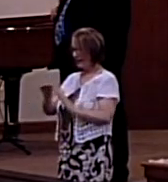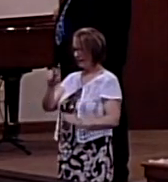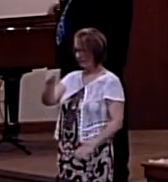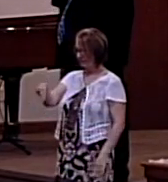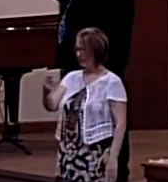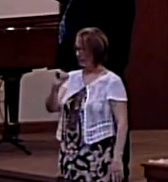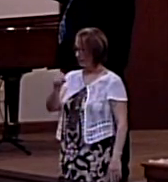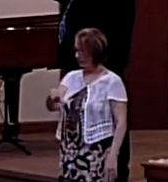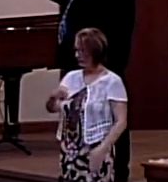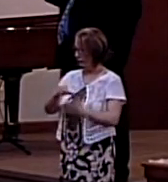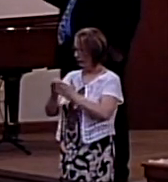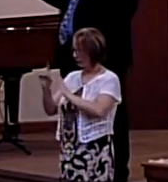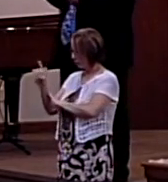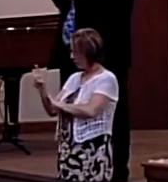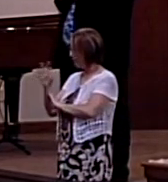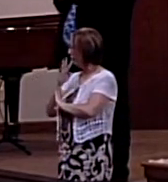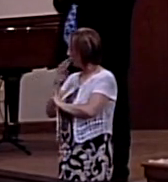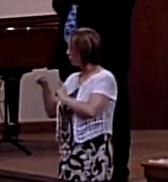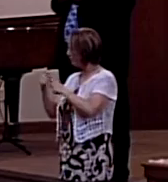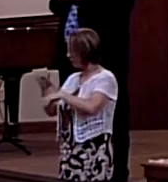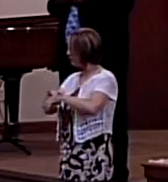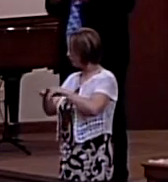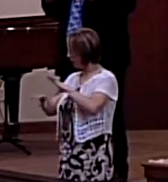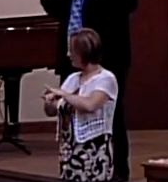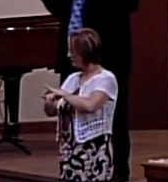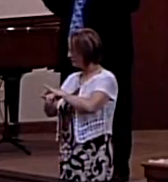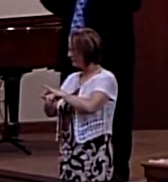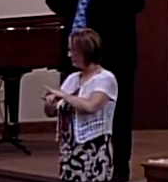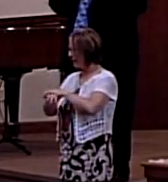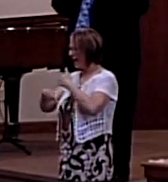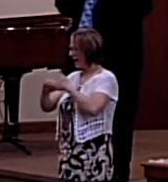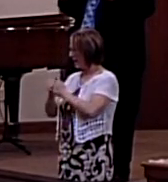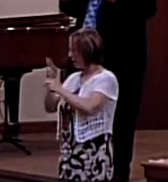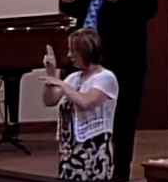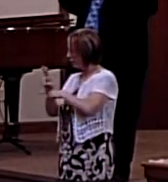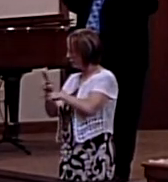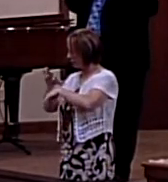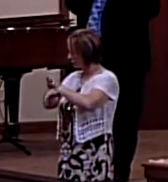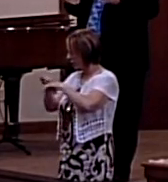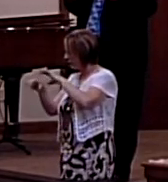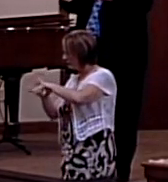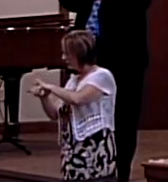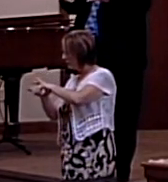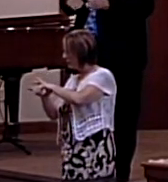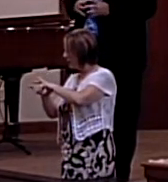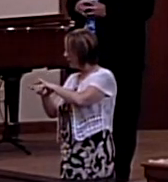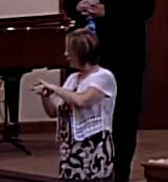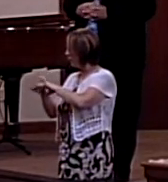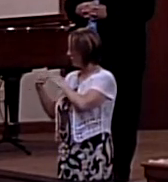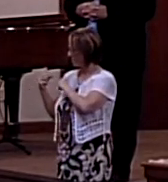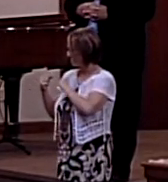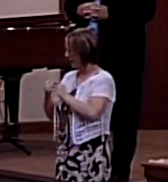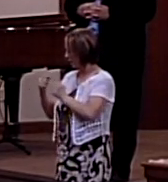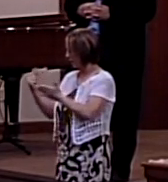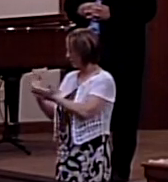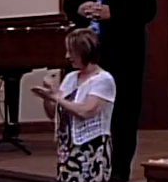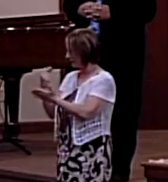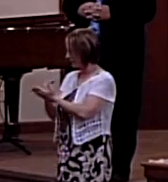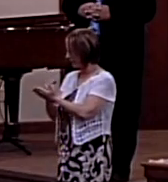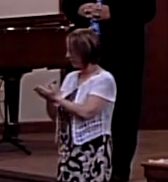verse 11. He talked about the chains that was on him there and how that he used those chains for the power of the gospel and gave